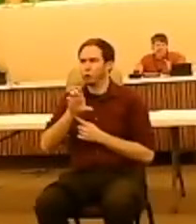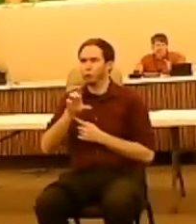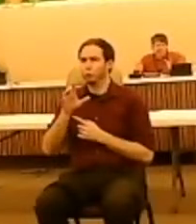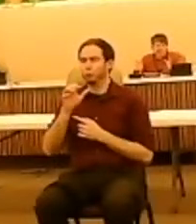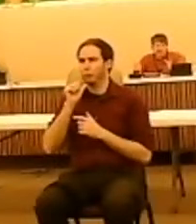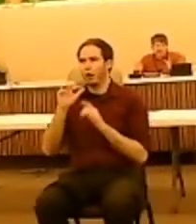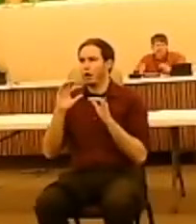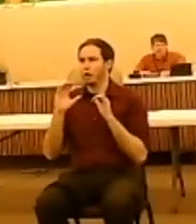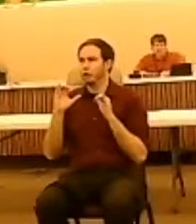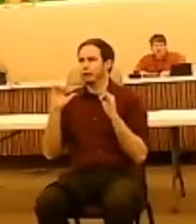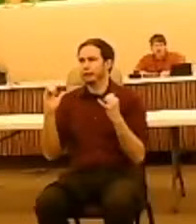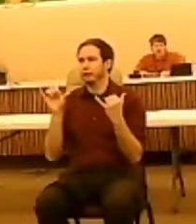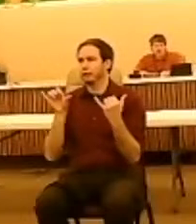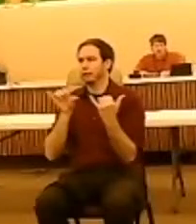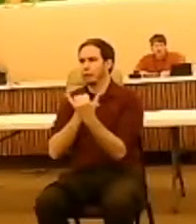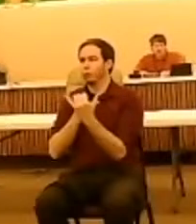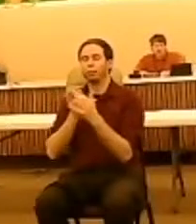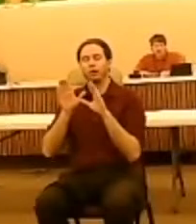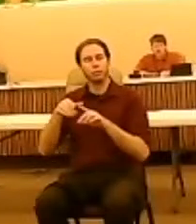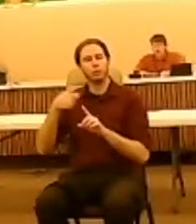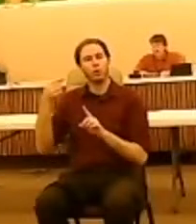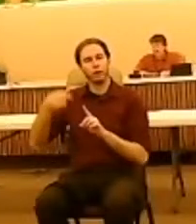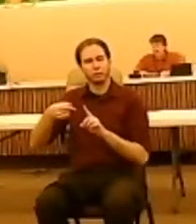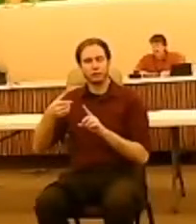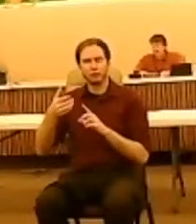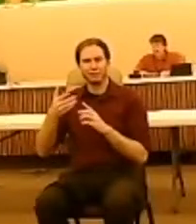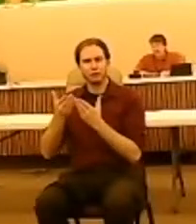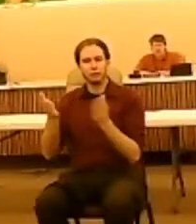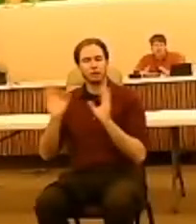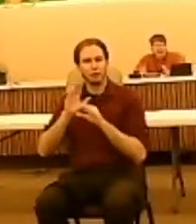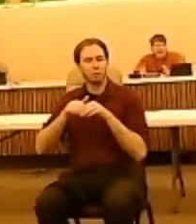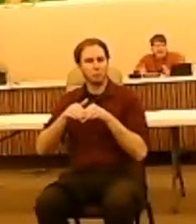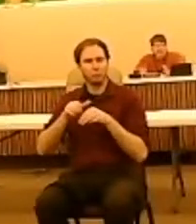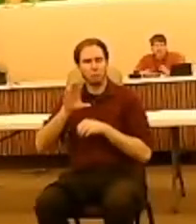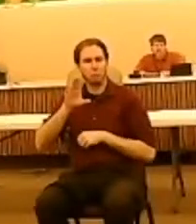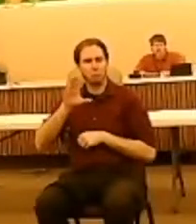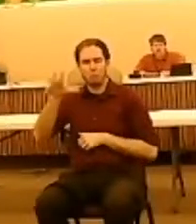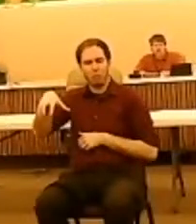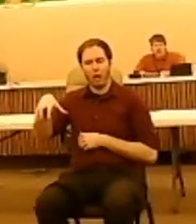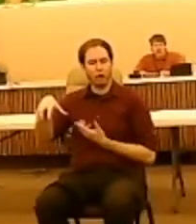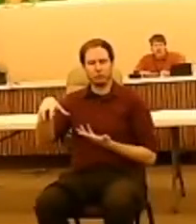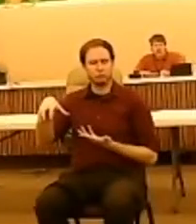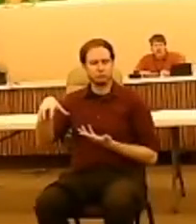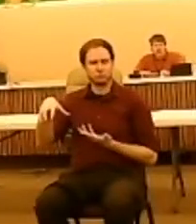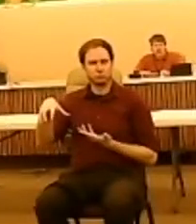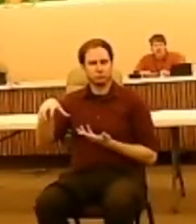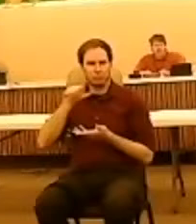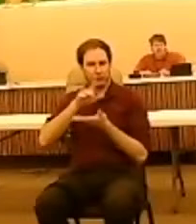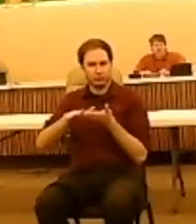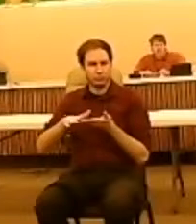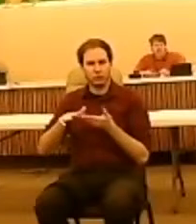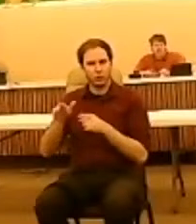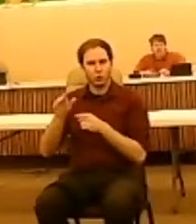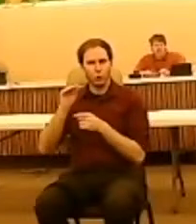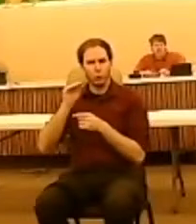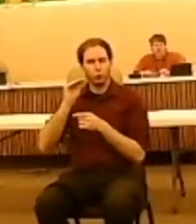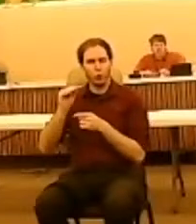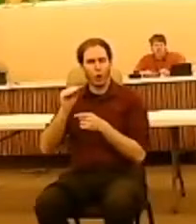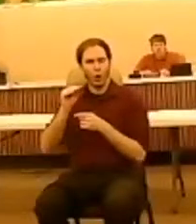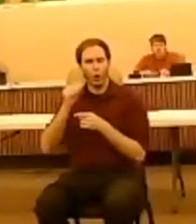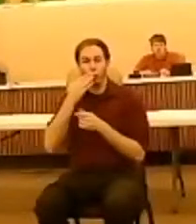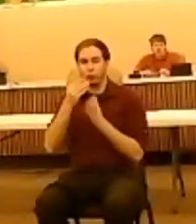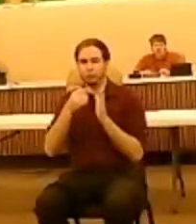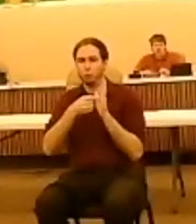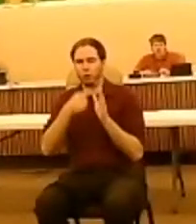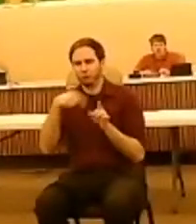all sides, but you know, it's just a block. That doesn't give people a good feel